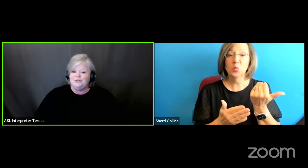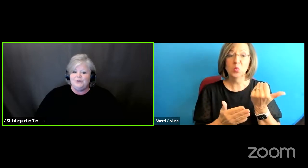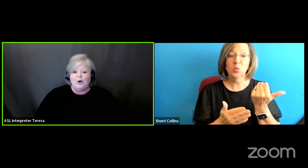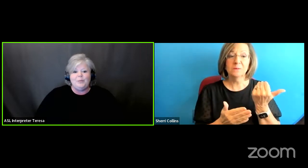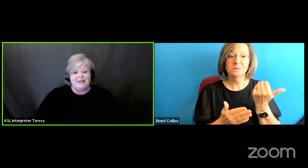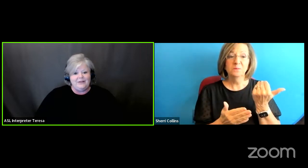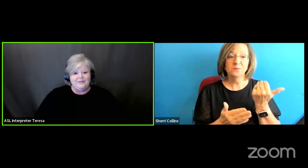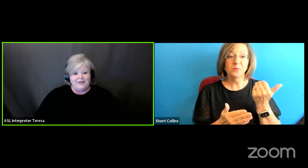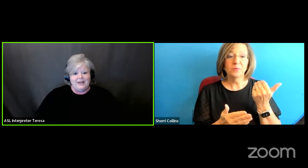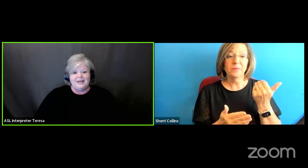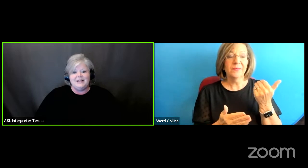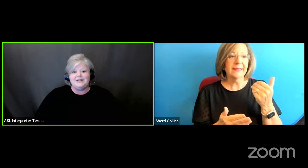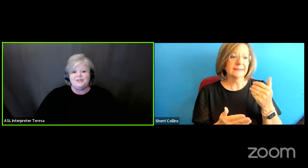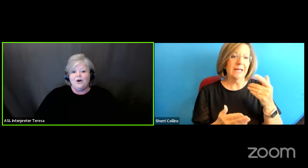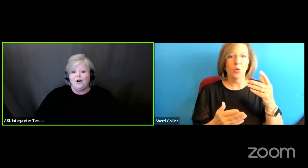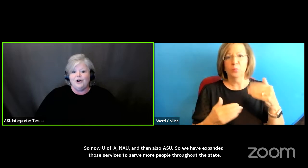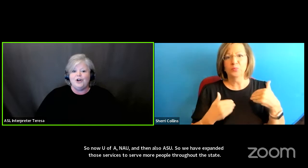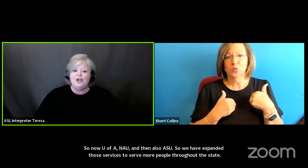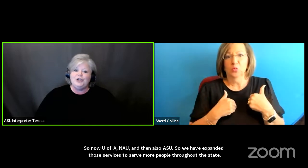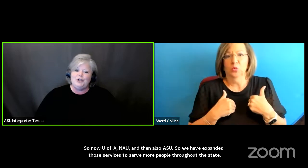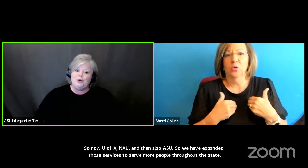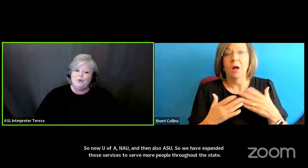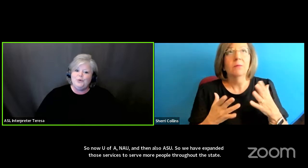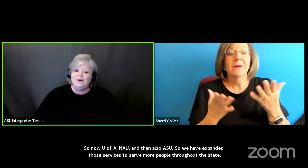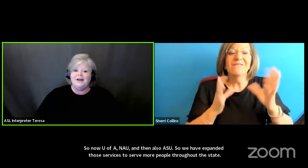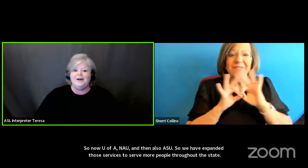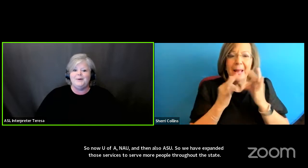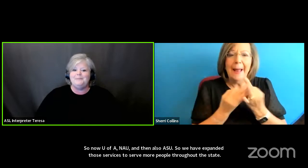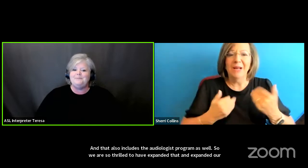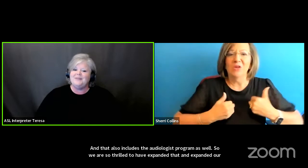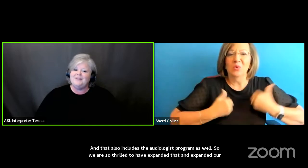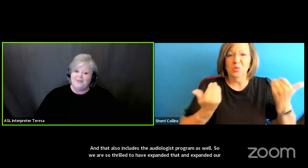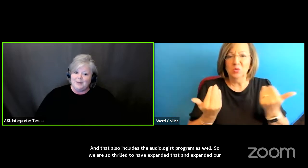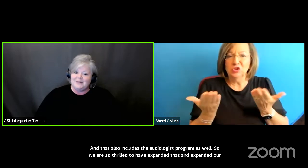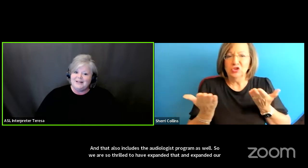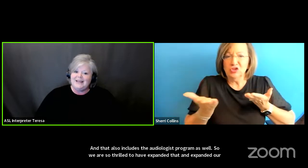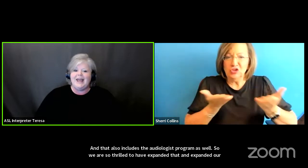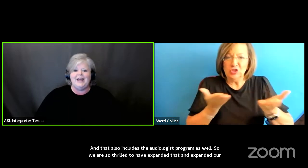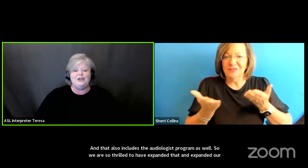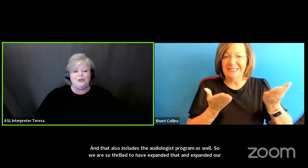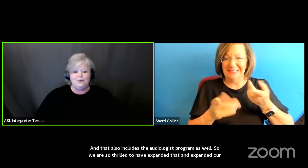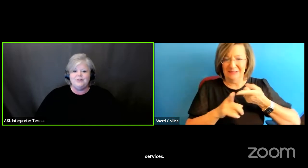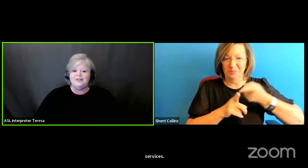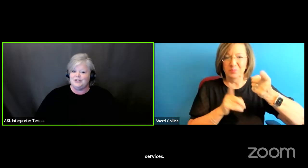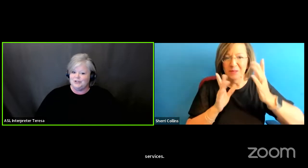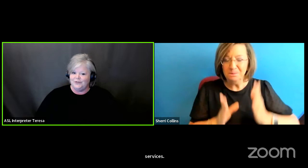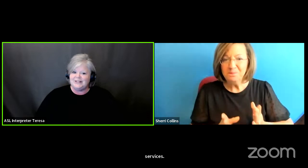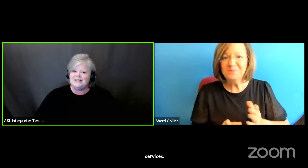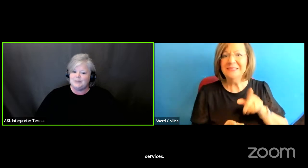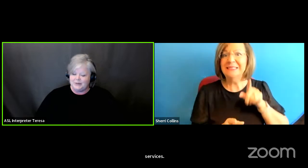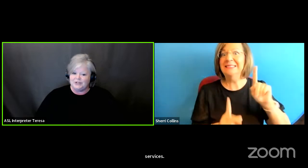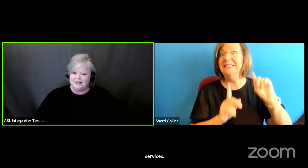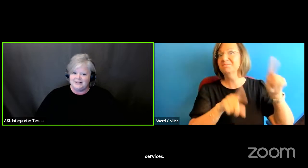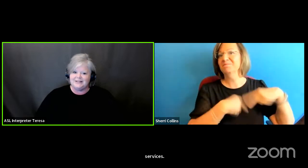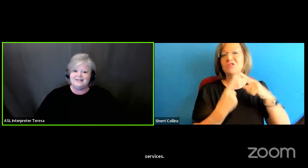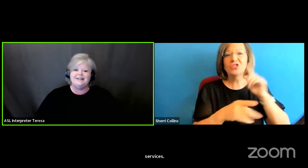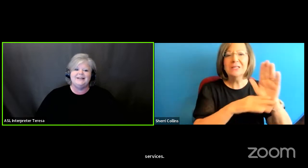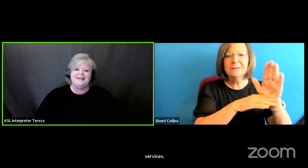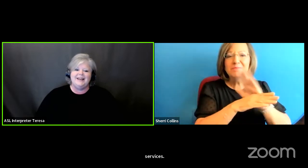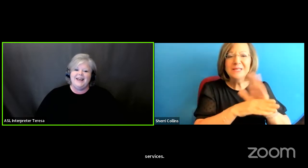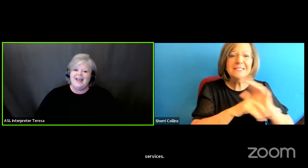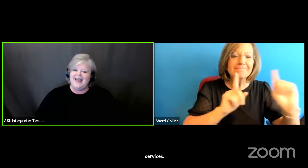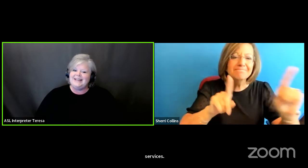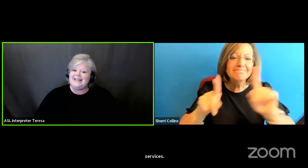So as you know, PV is our new family and youth services